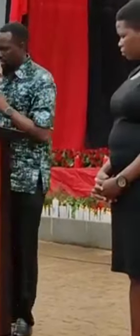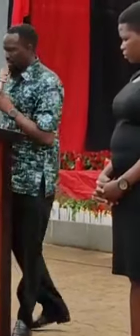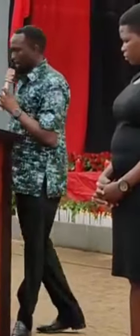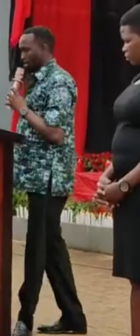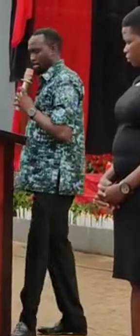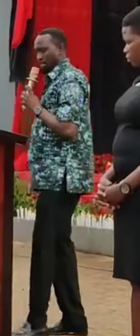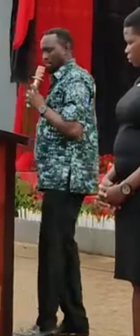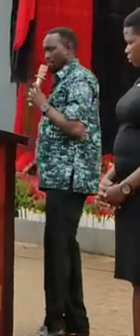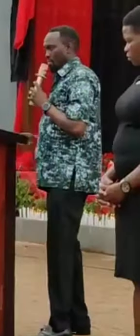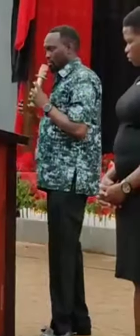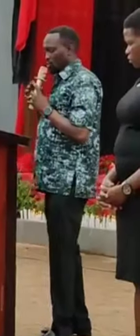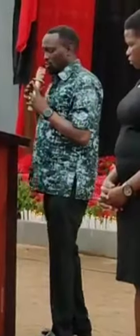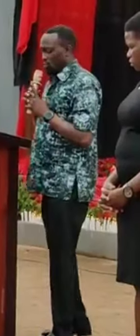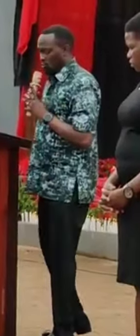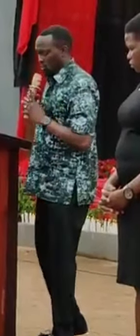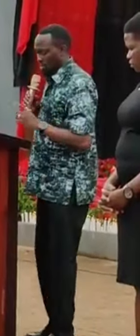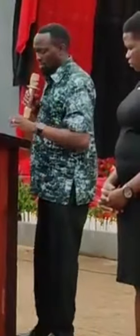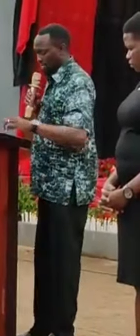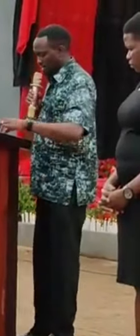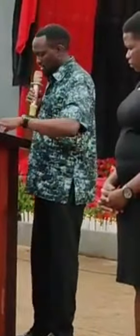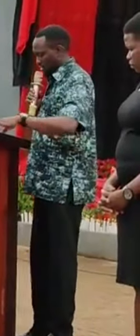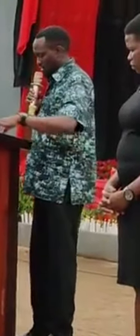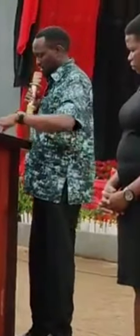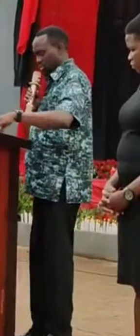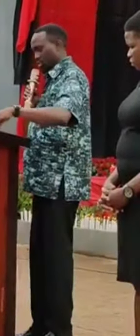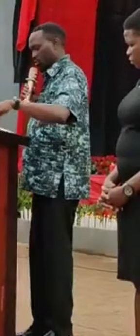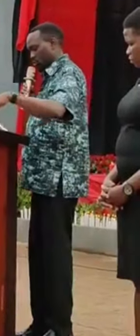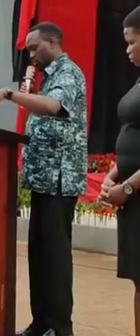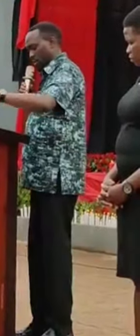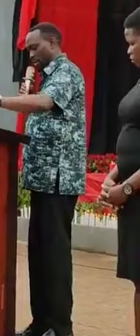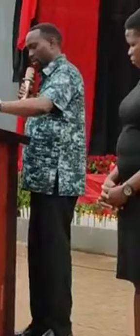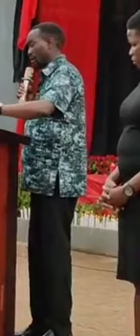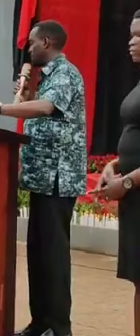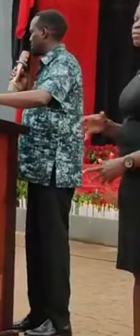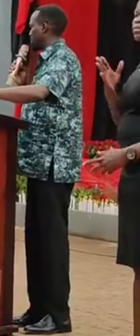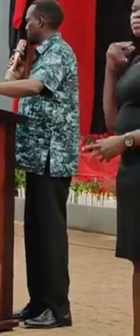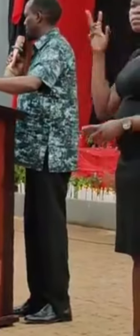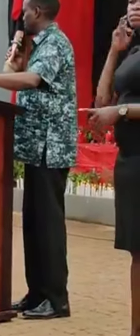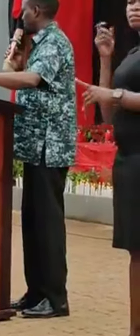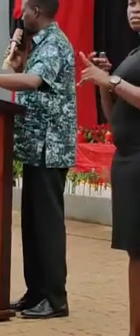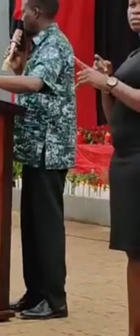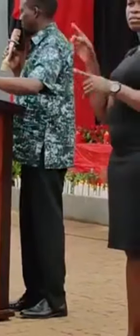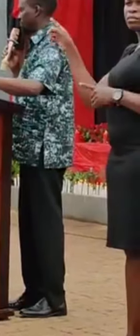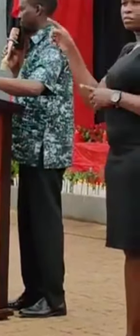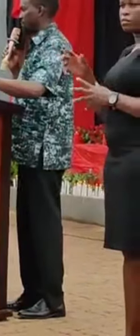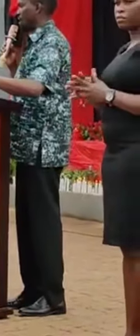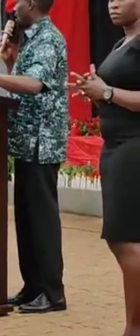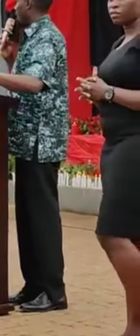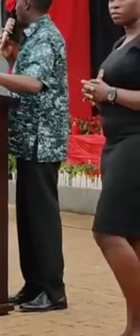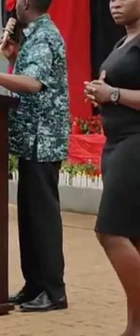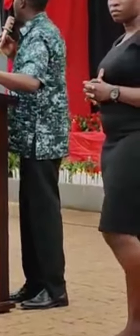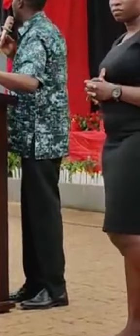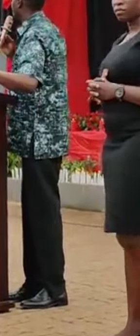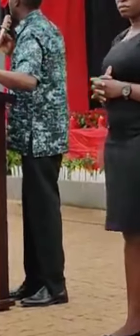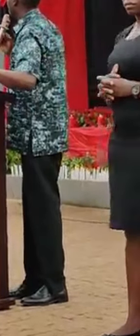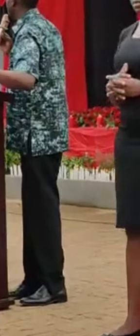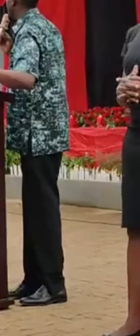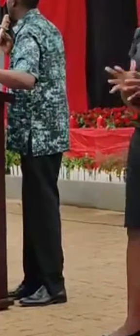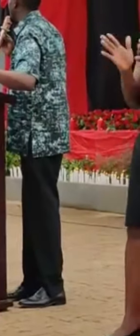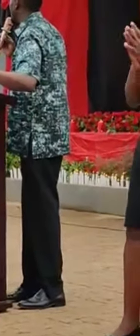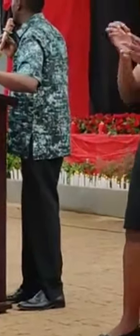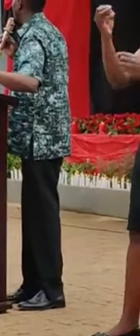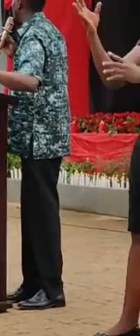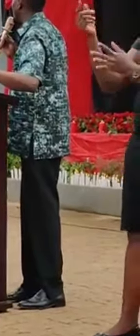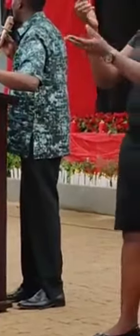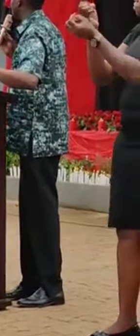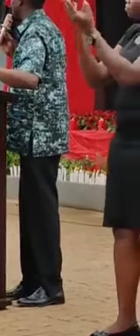Mucharo yoba mukuba masasa gamukusoko okogolo bono wode ayambala kuguru oko nabyo byatoka ku